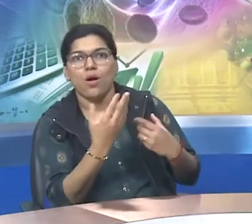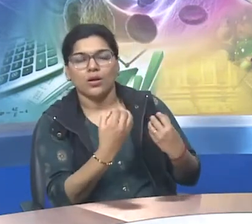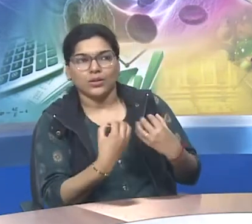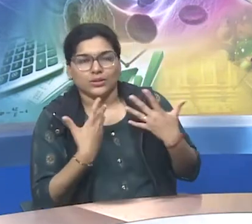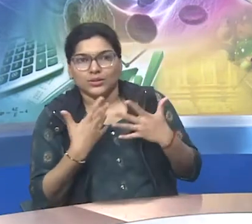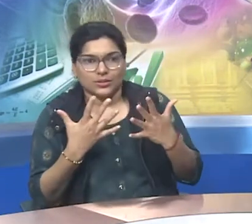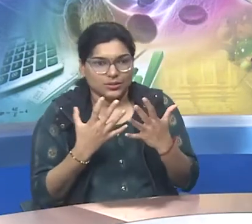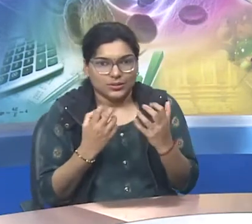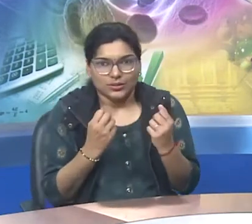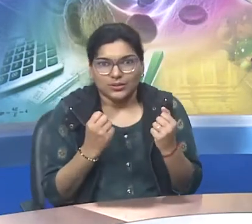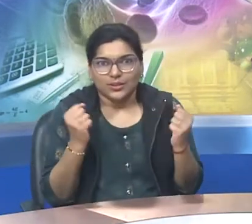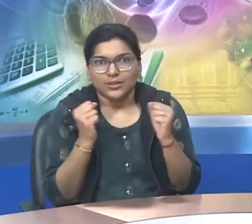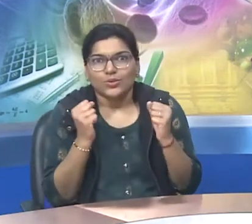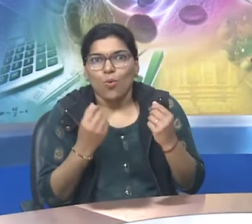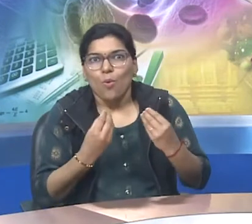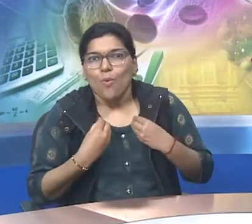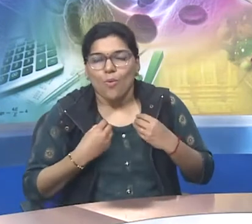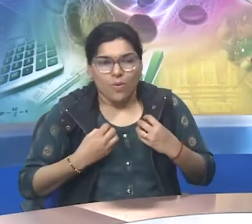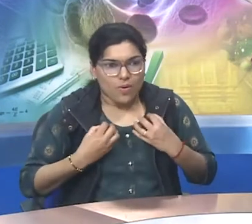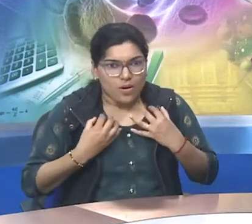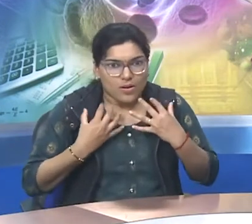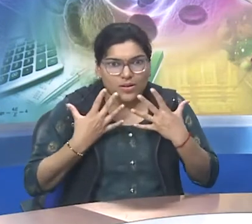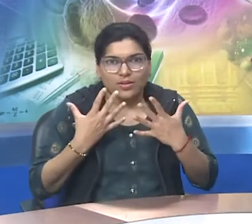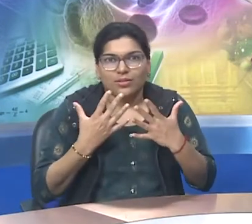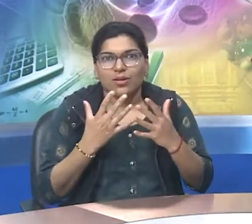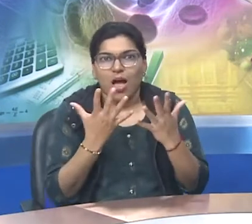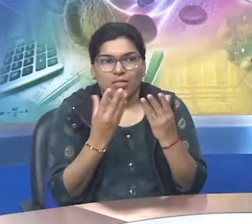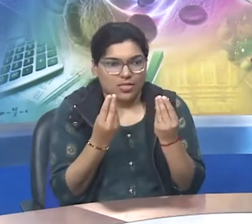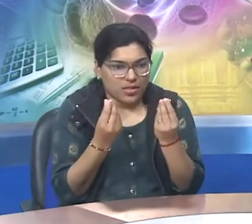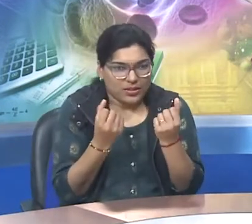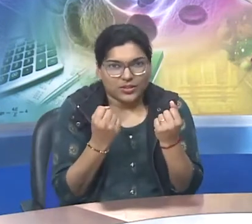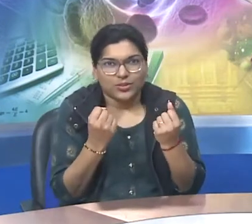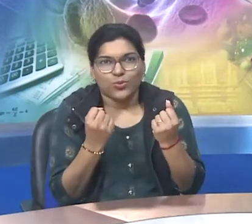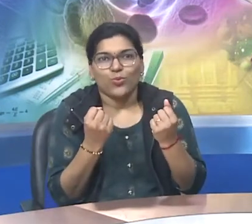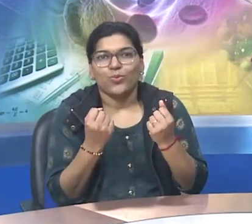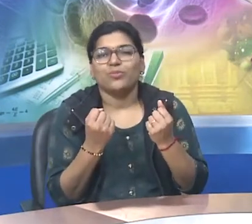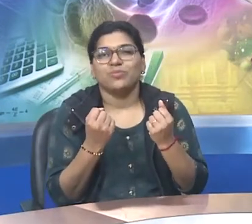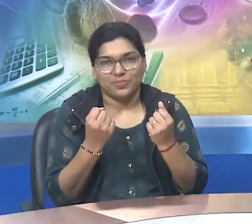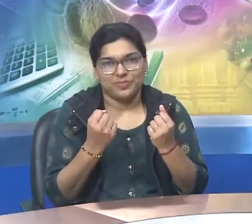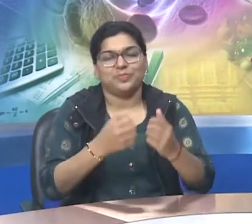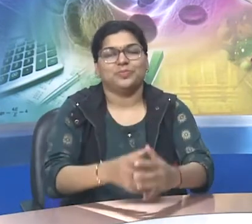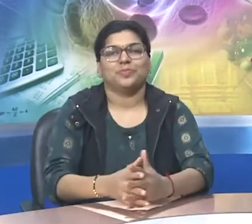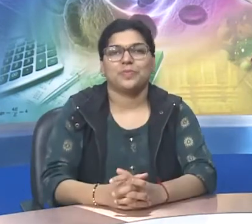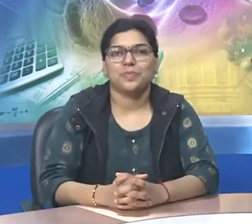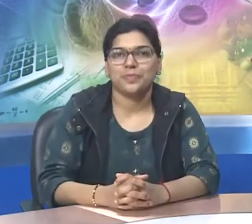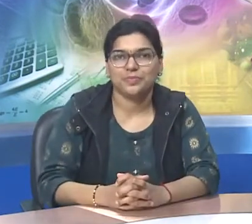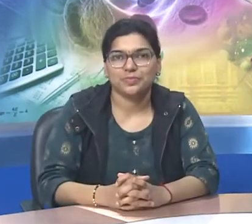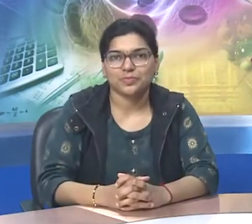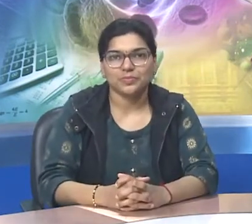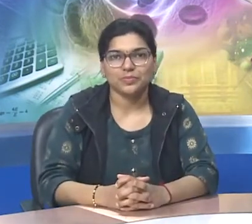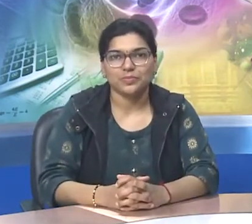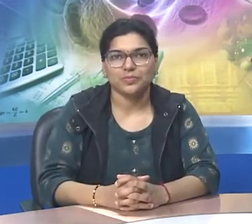It means she felt shocked seeing these snakes going through the books. So she was